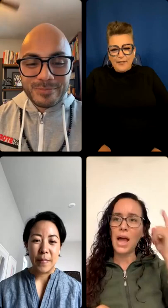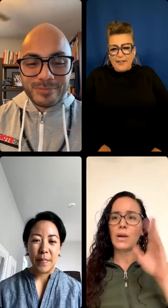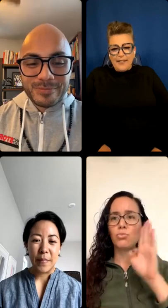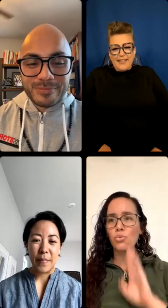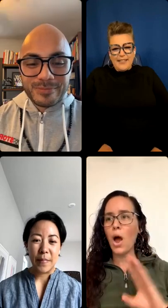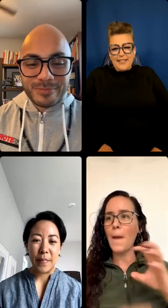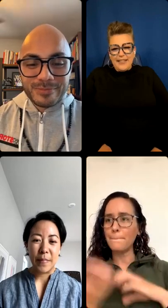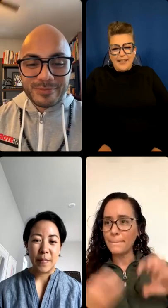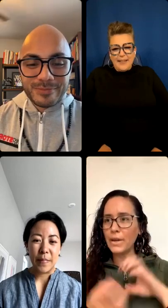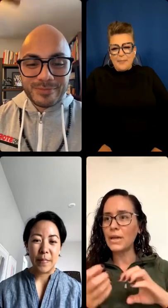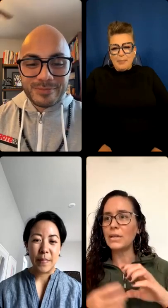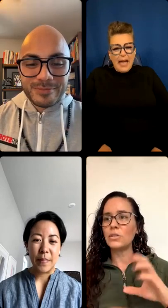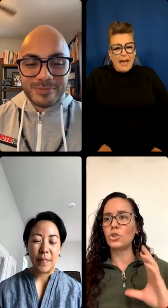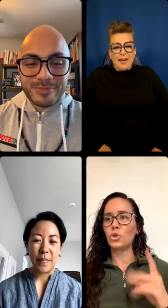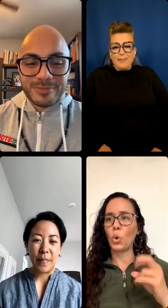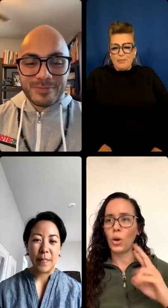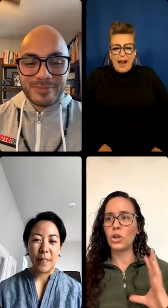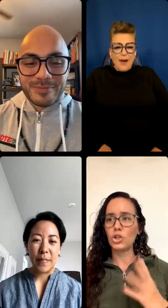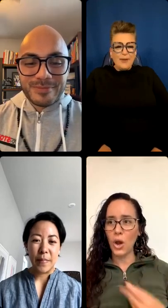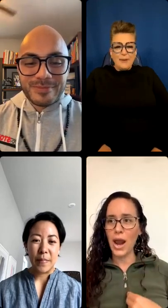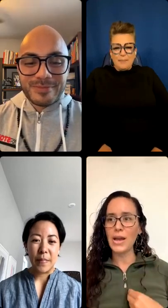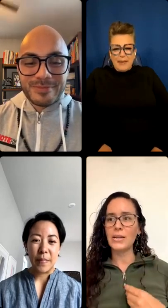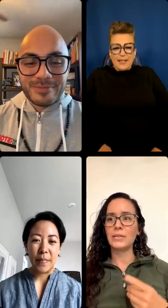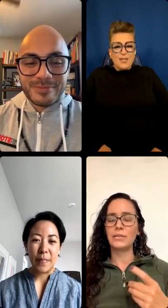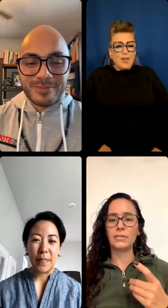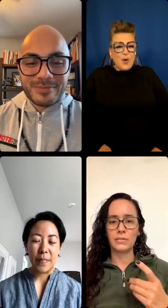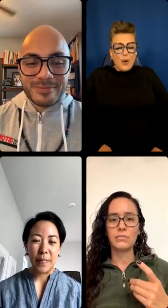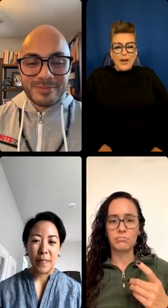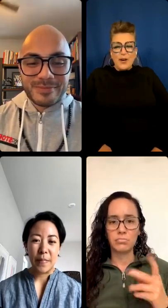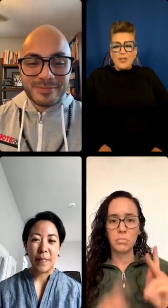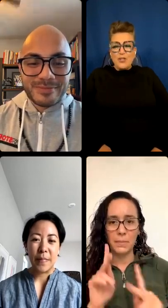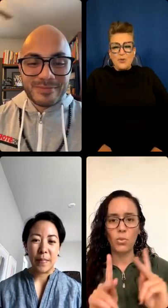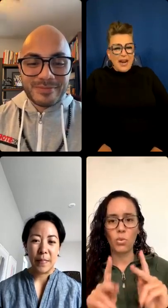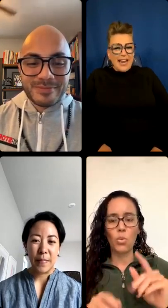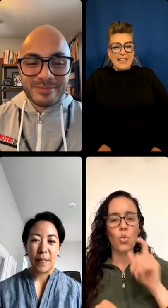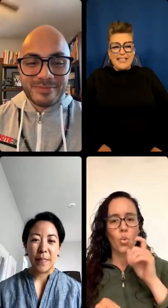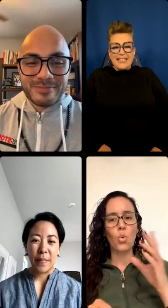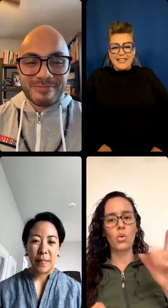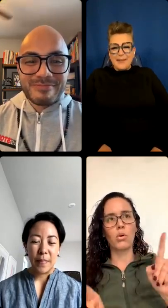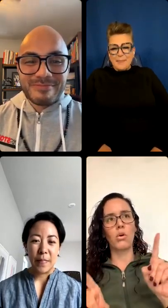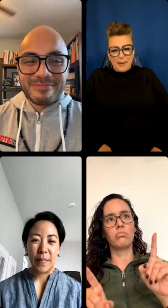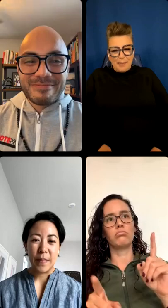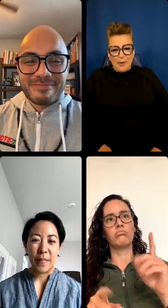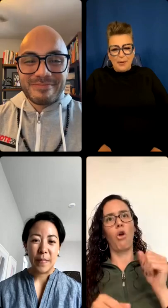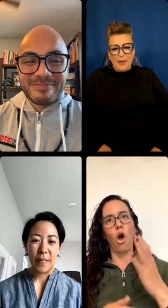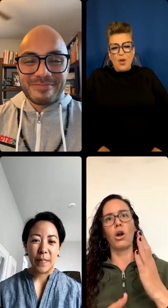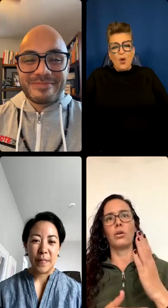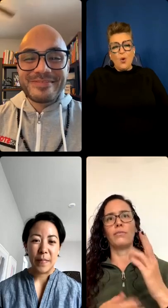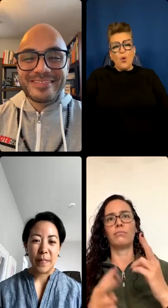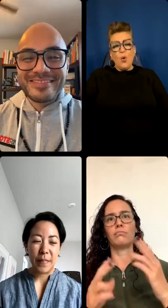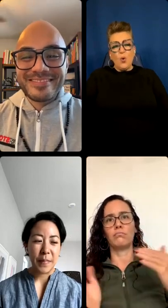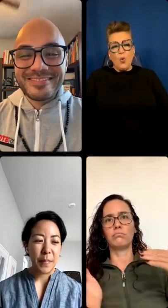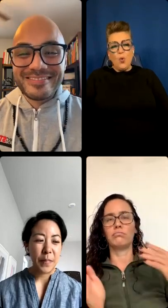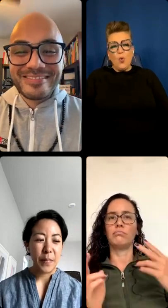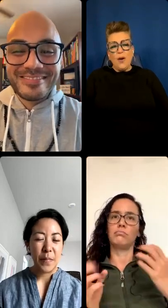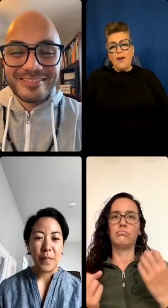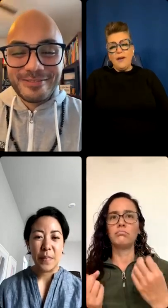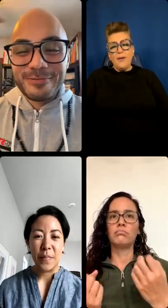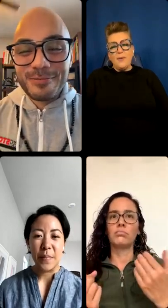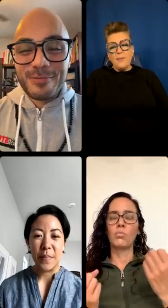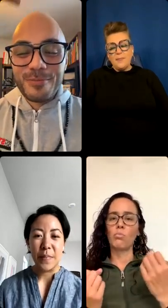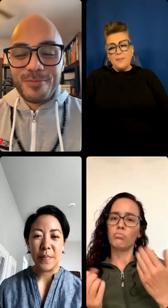late deafened, Black, brown, mixed, queer, trans people